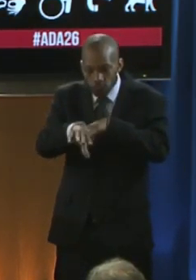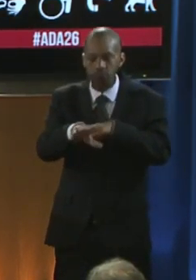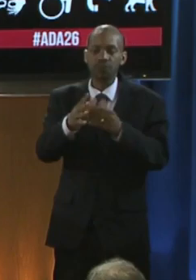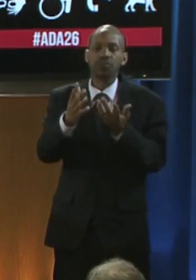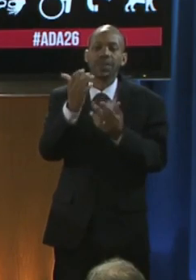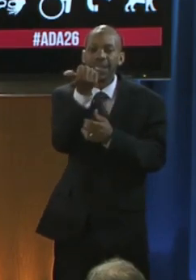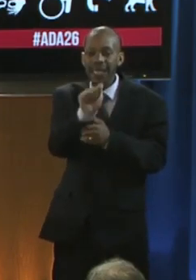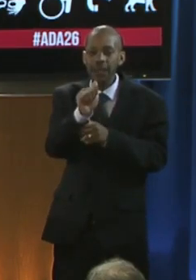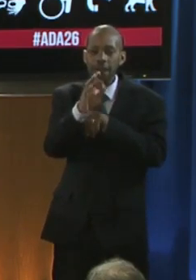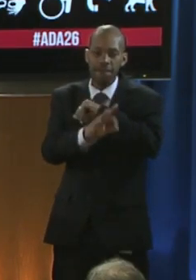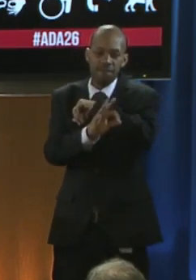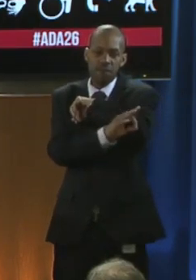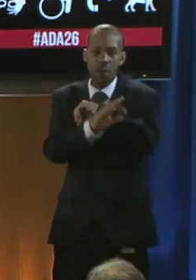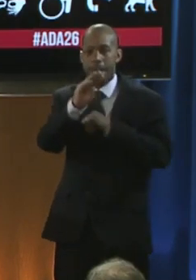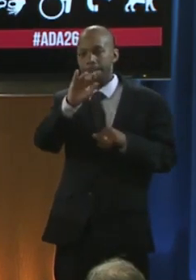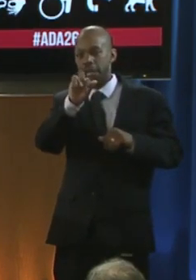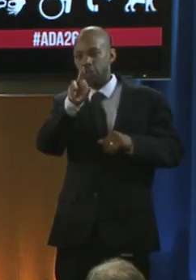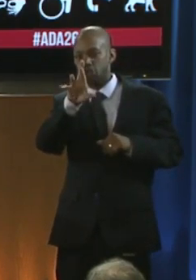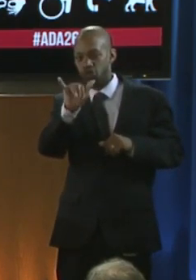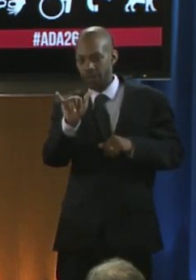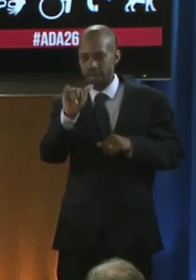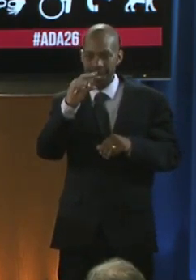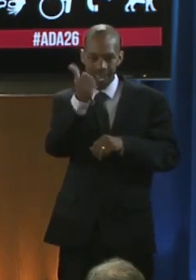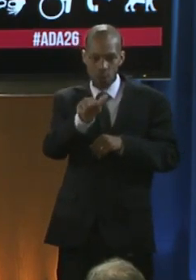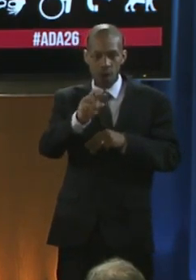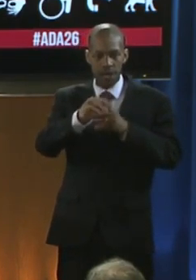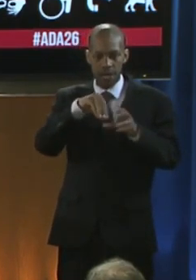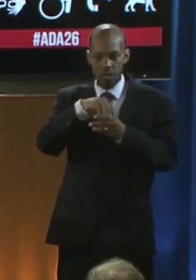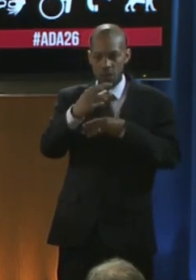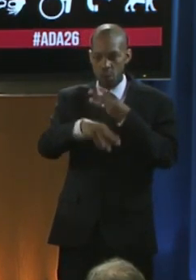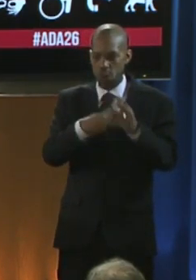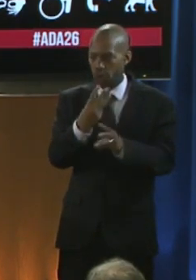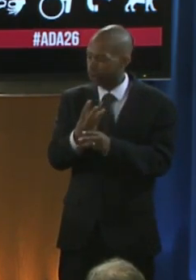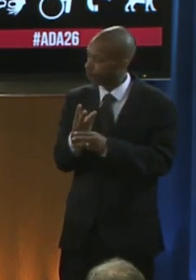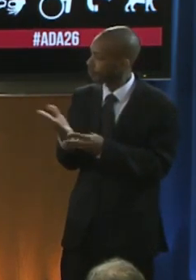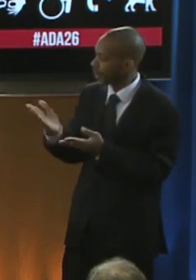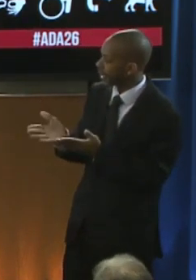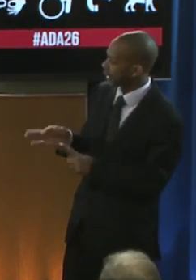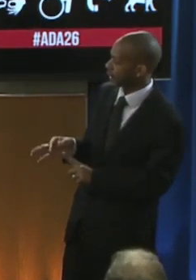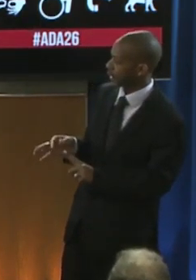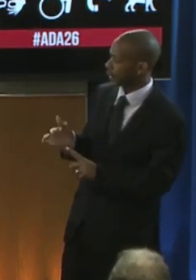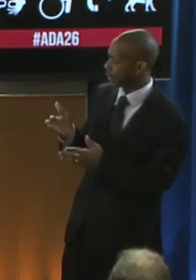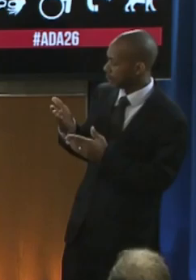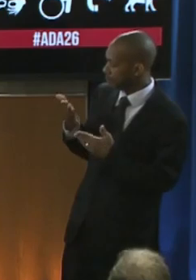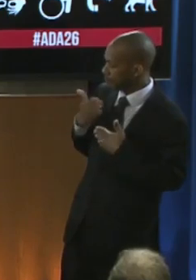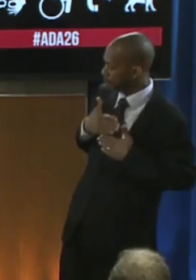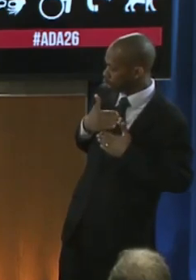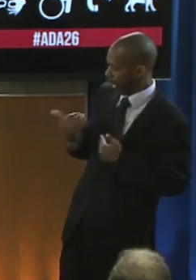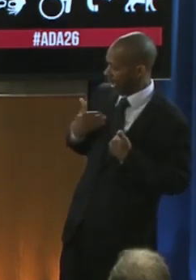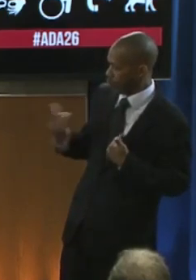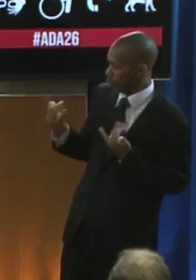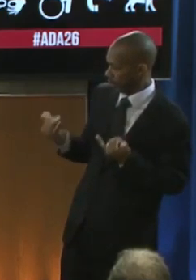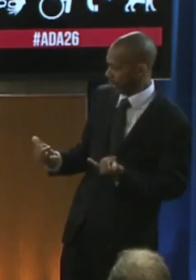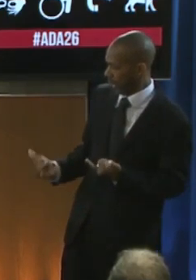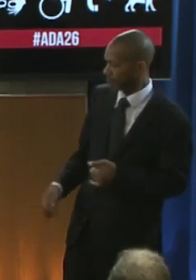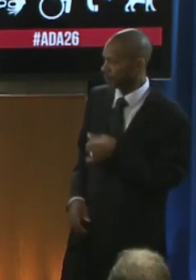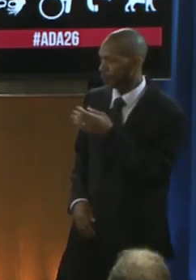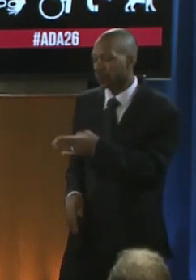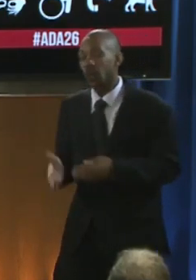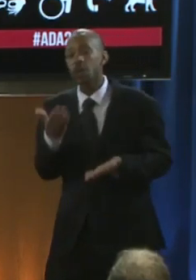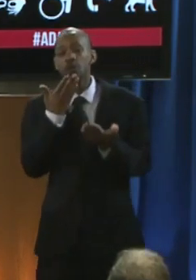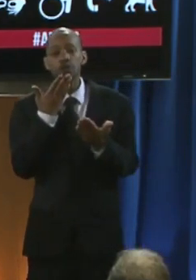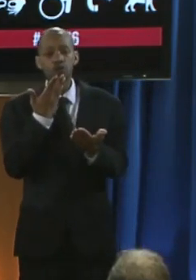foreign ministry anywhere in the world. With that, Special Advisor, it's a pleasure to have you here today, ma'am. Thank you very much.